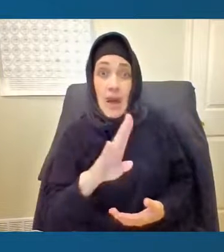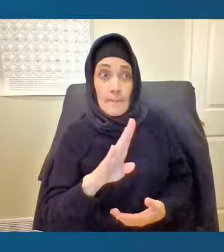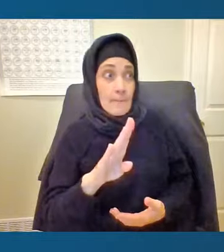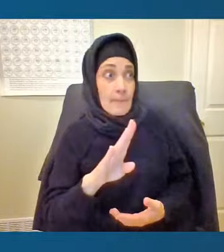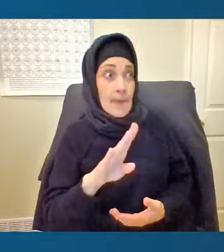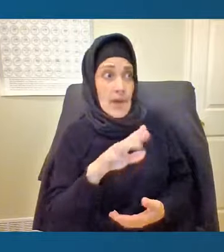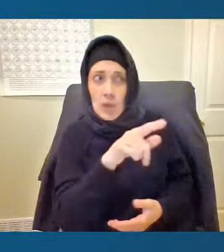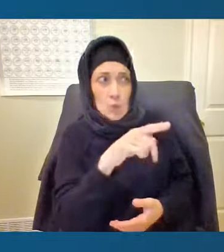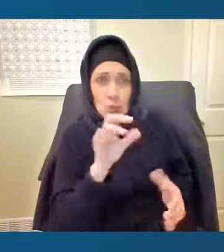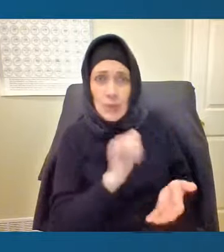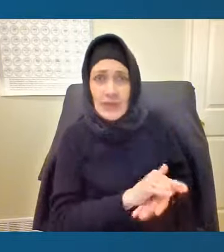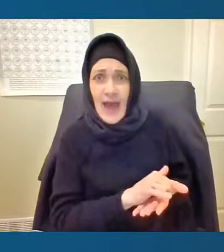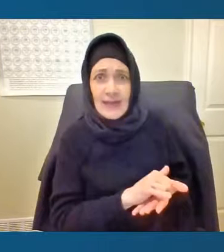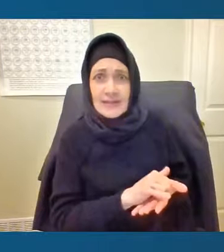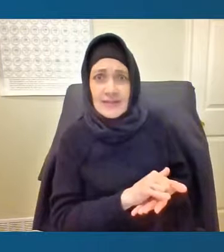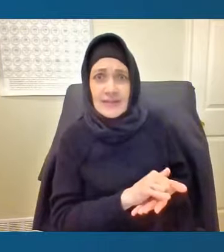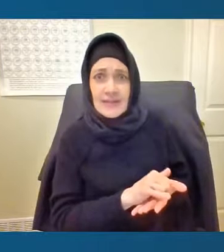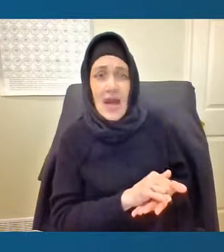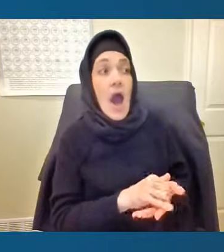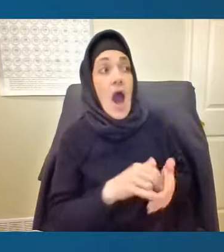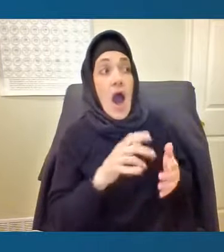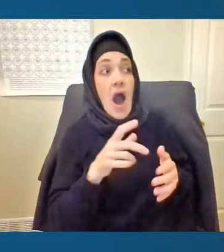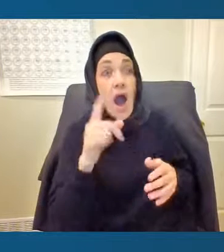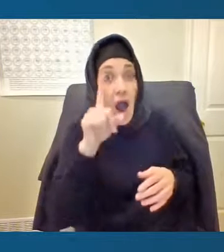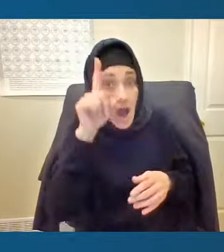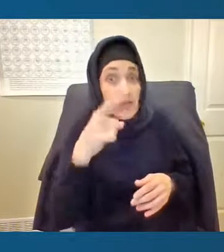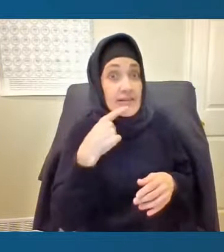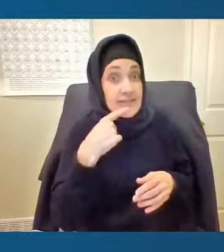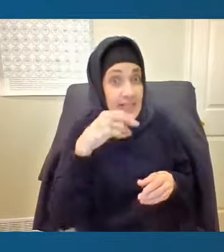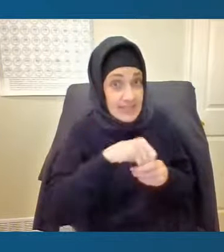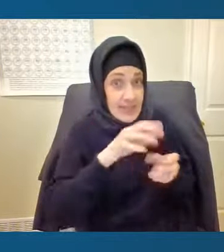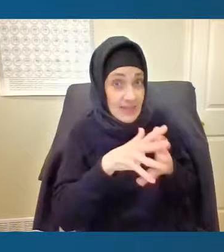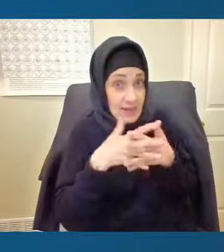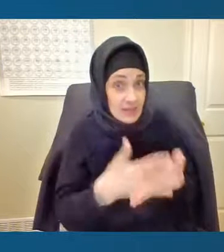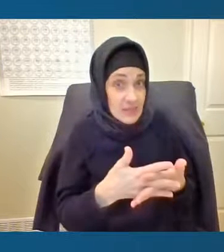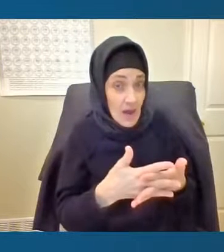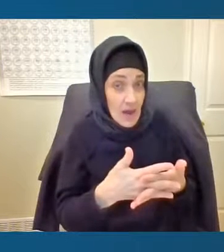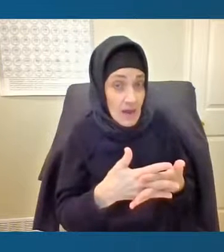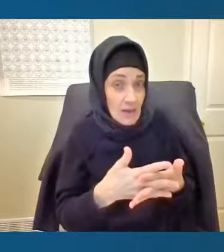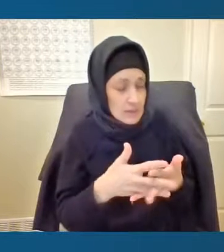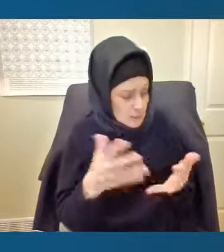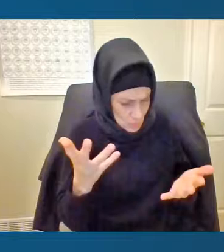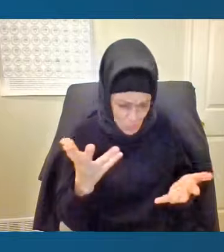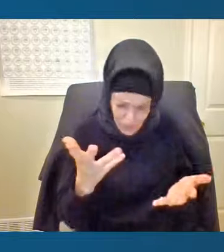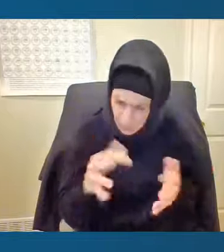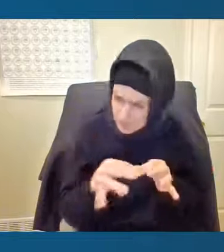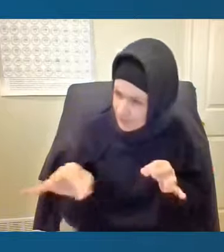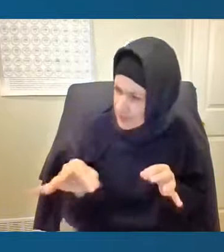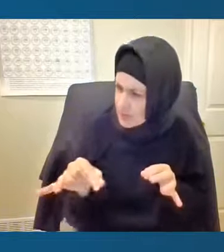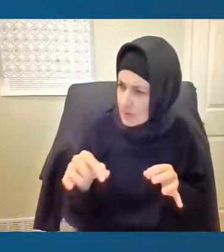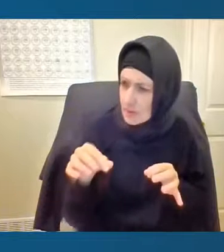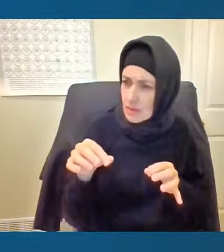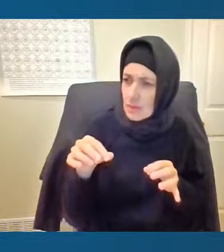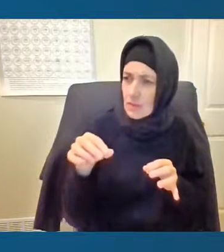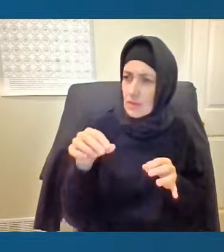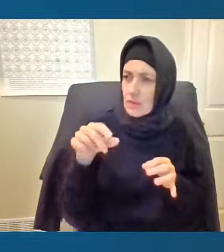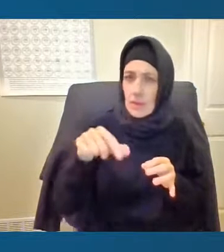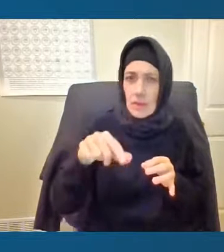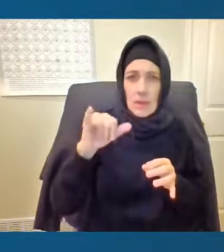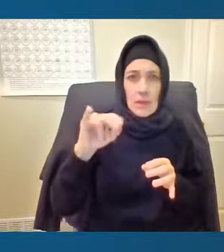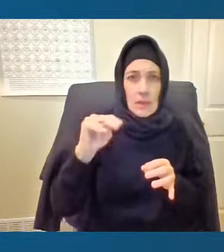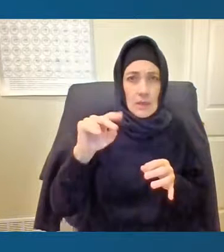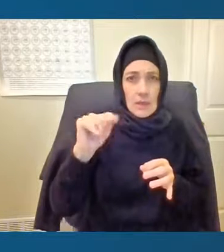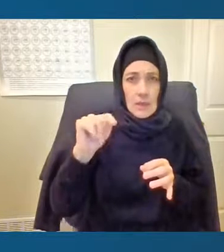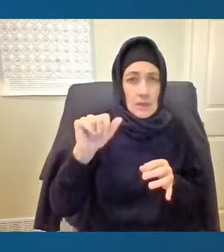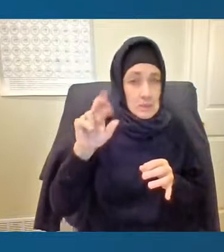doing that. Allah says in the Quran, what is it? Qintaran. What's the verse? Qintaran. Fala ta'khudhu